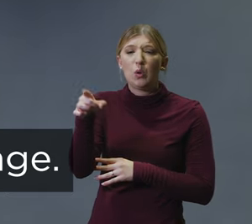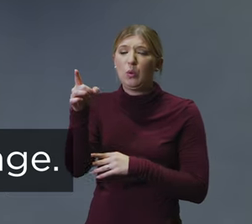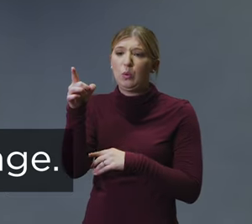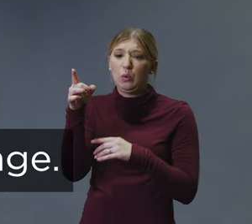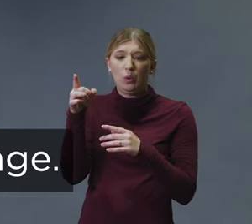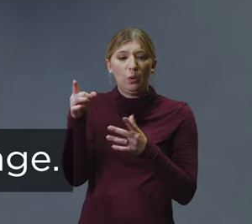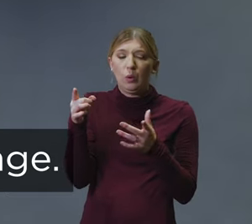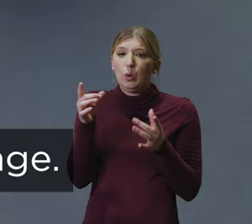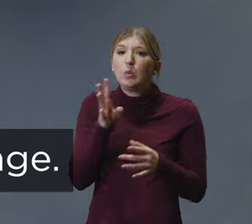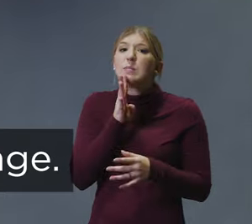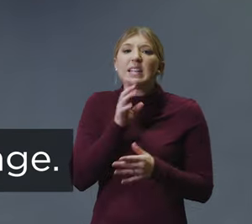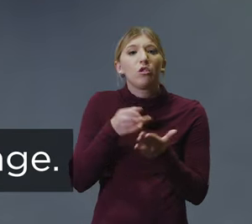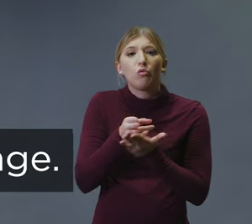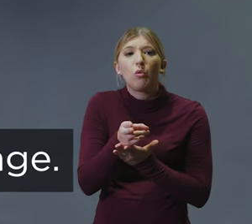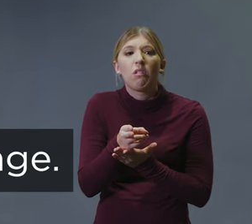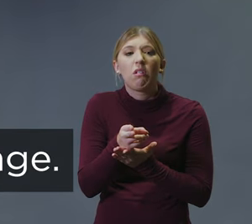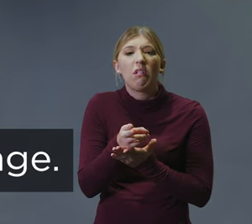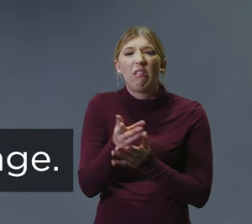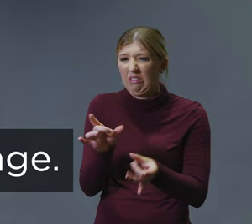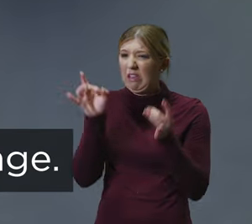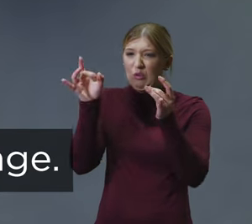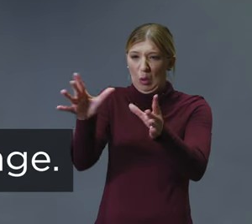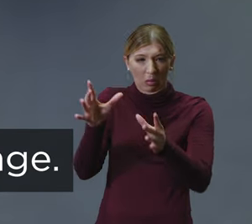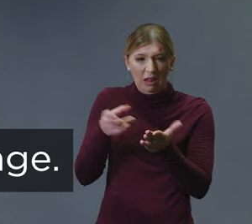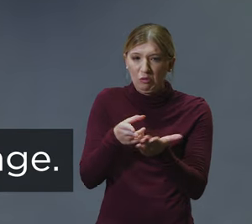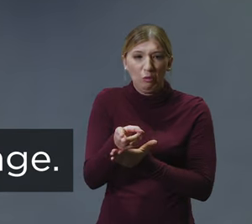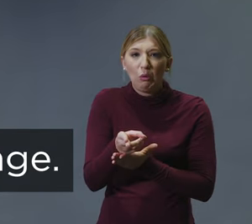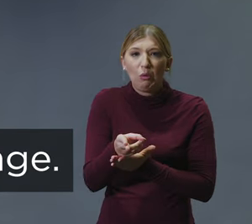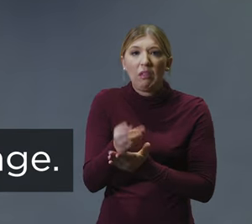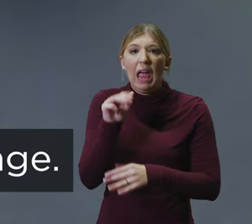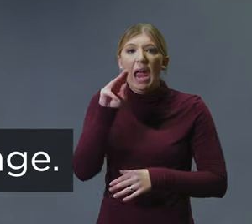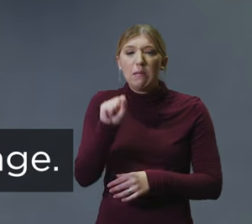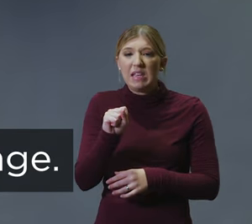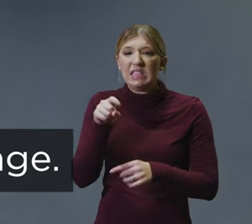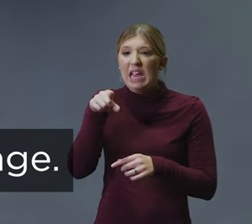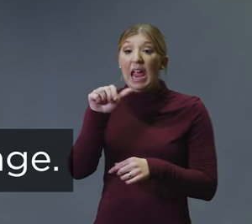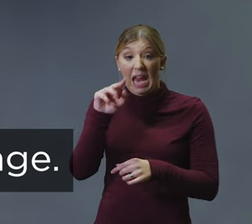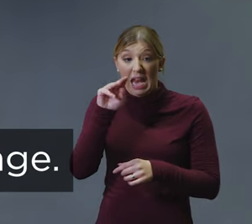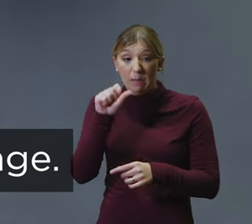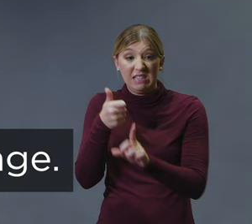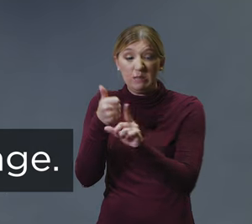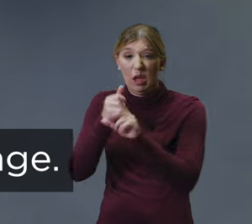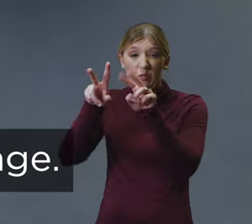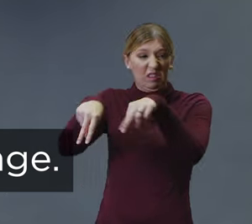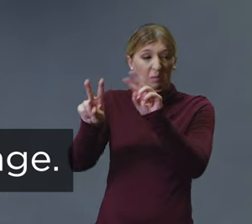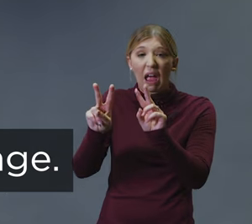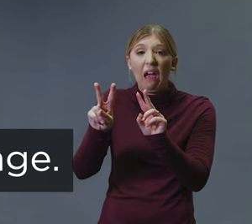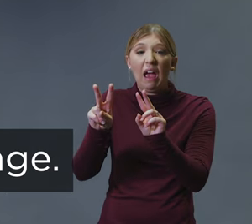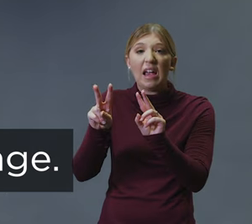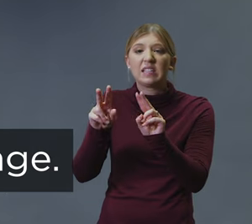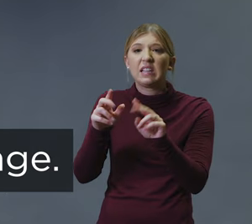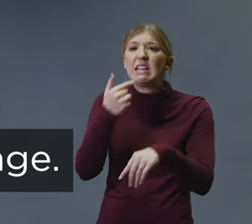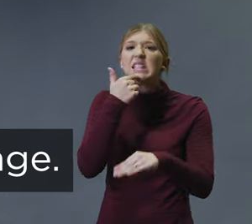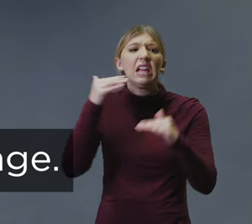Him who speaks the truth." What's that saying? Is Amos was despised. He was hated for calling out injustice and